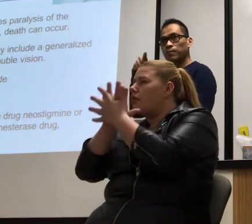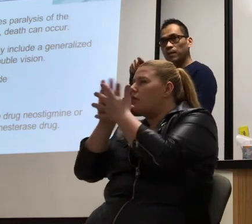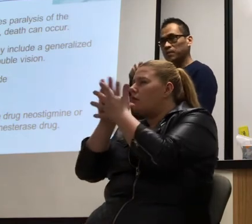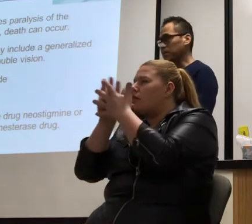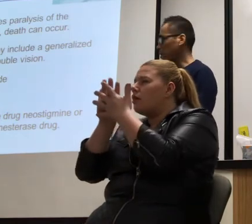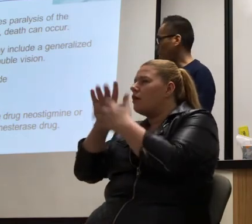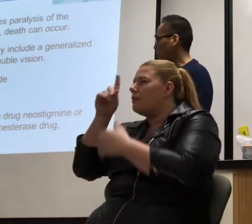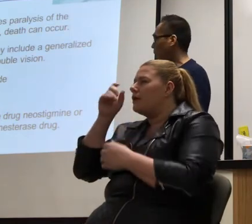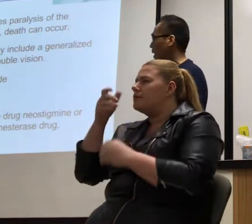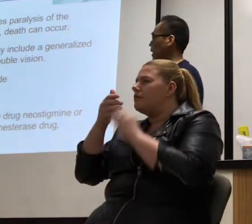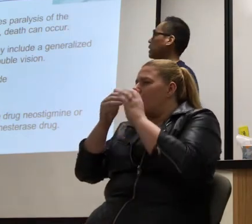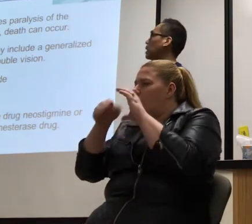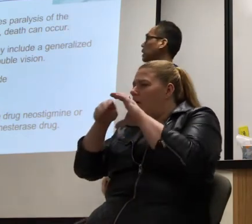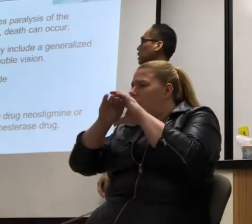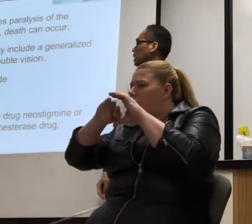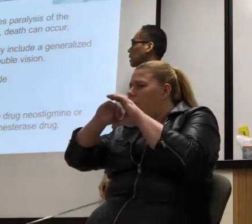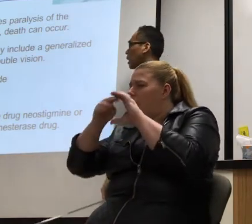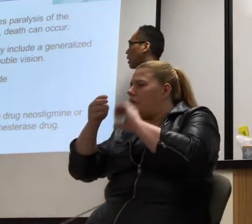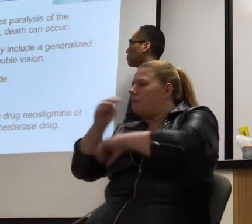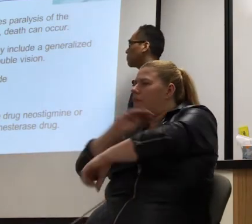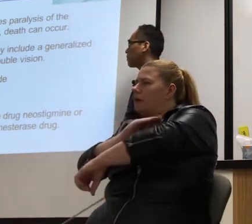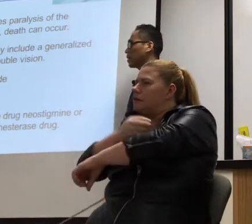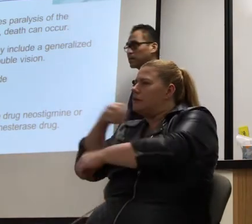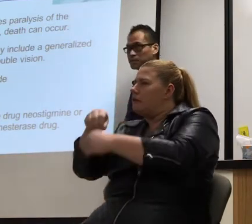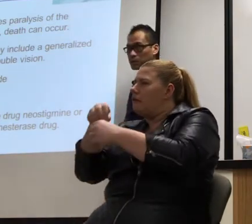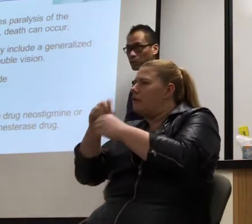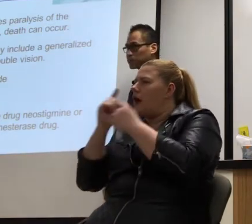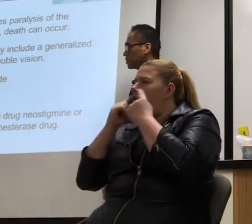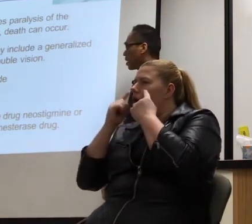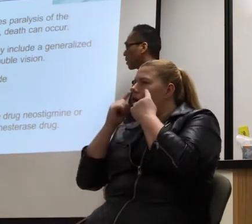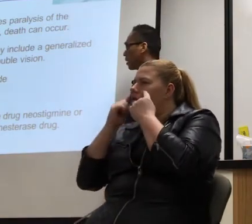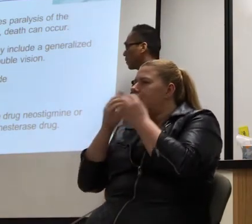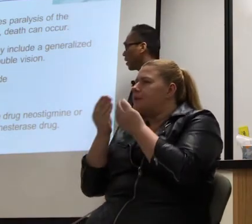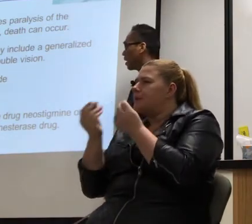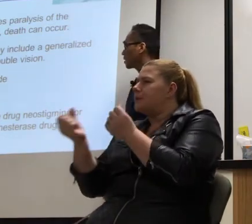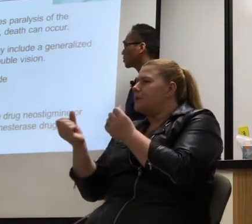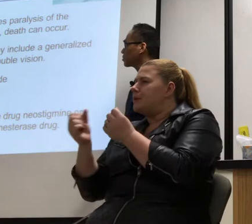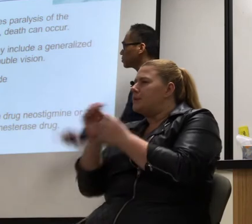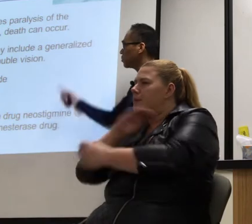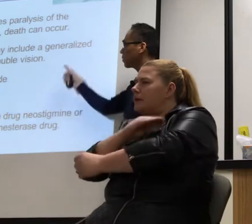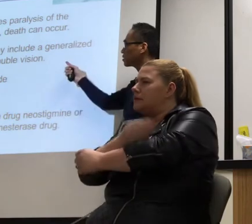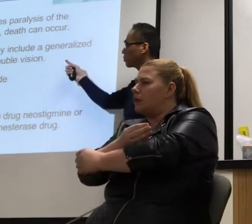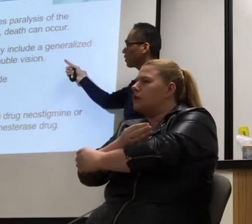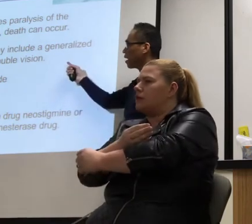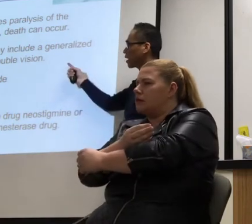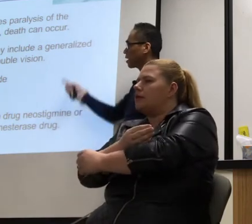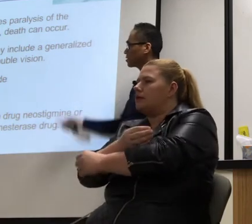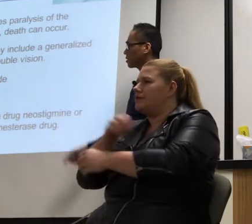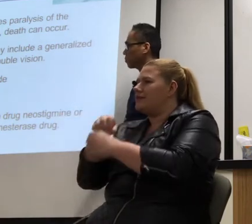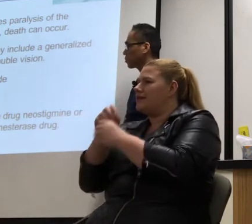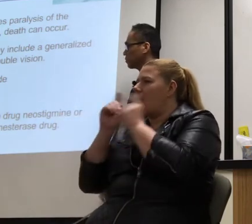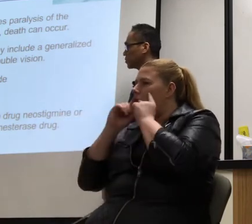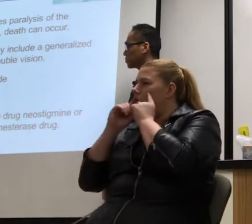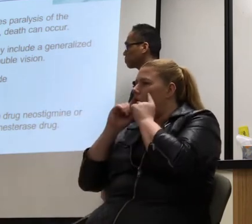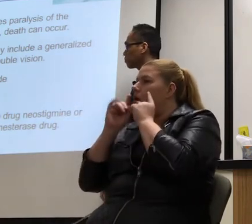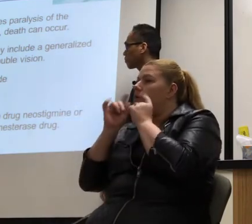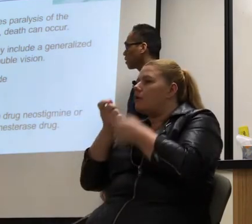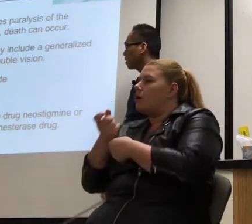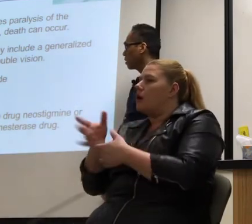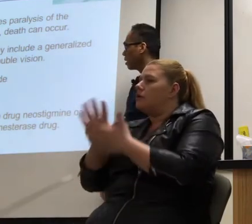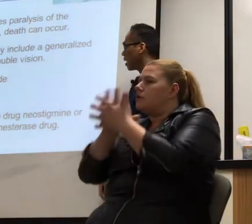about ciliary body at the end of this course when we talk about the eye. So there's smooth muscle in the eye causing the blurred